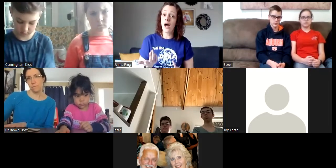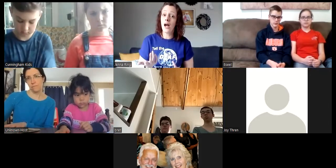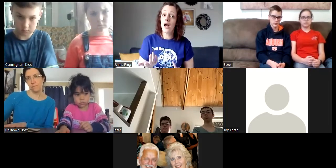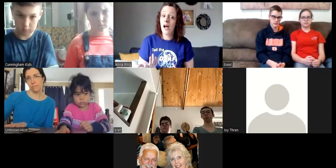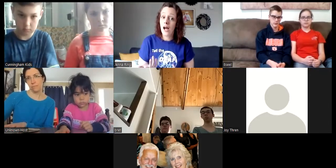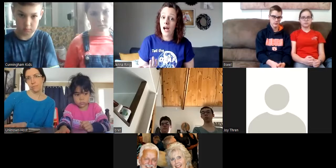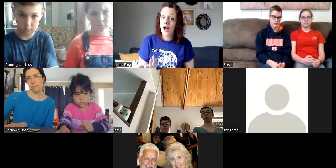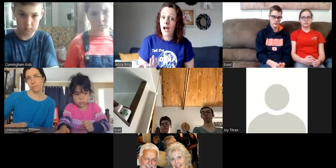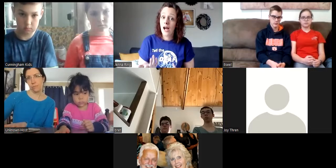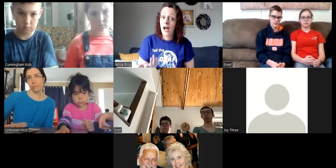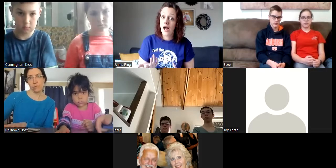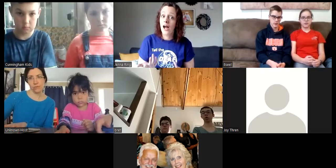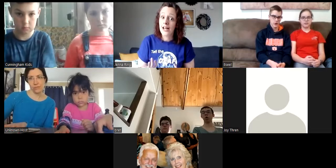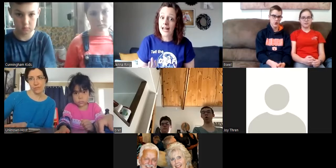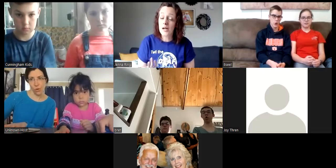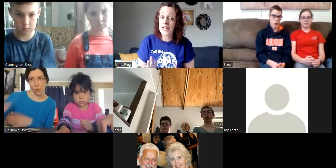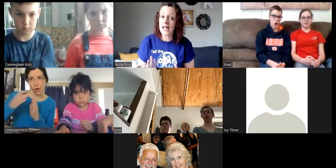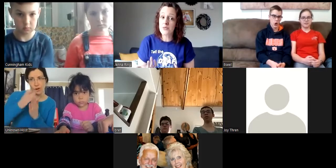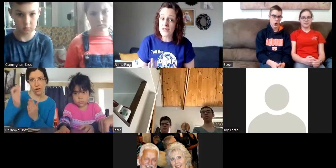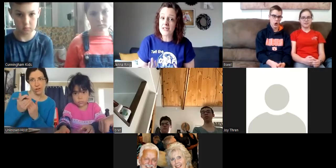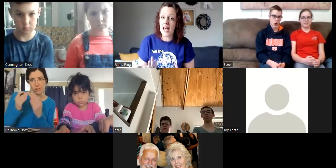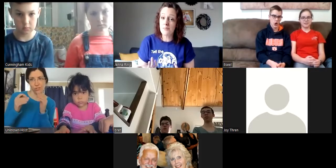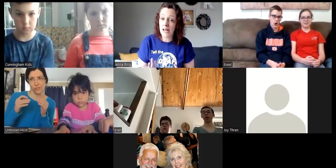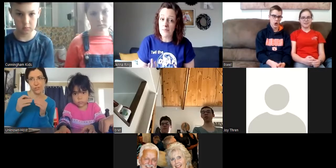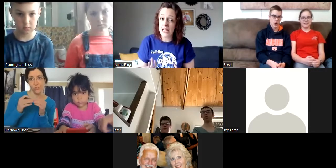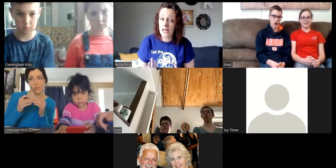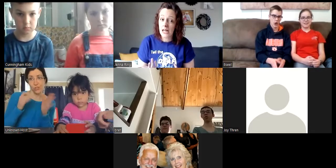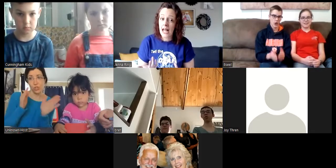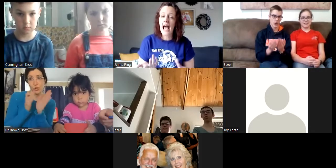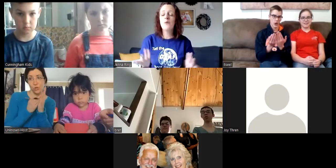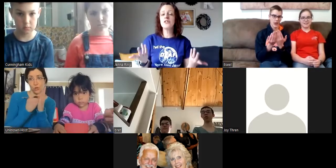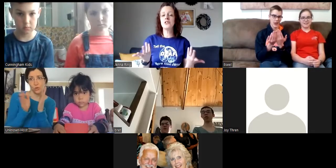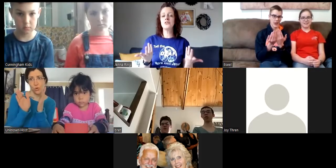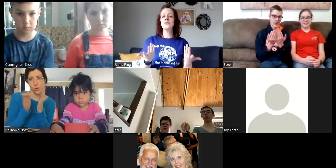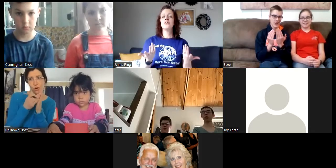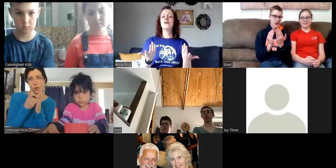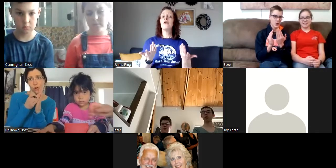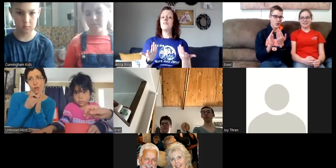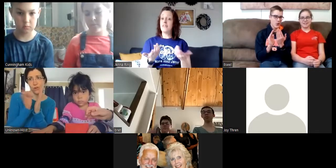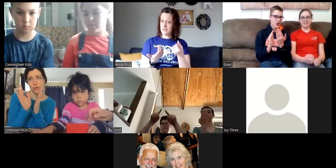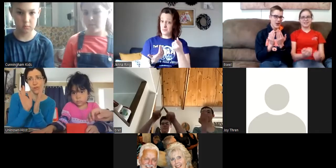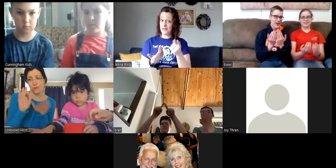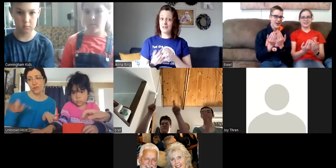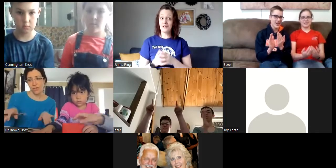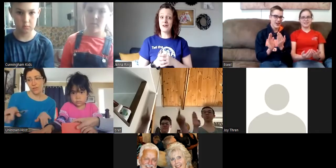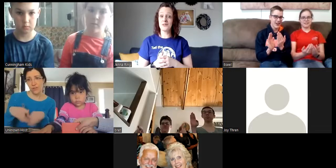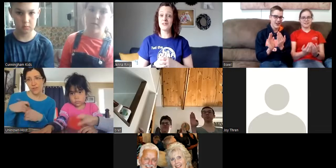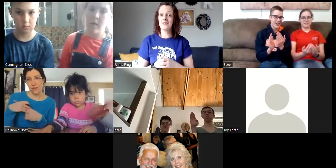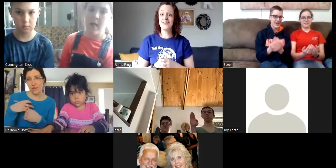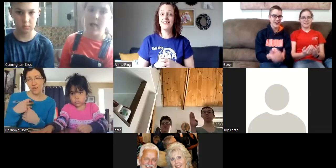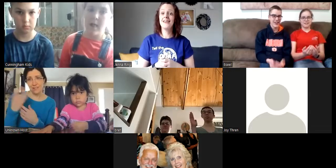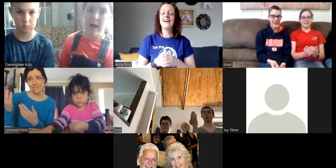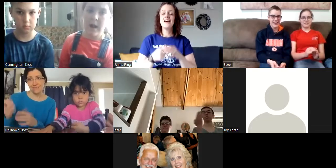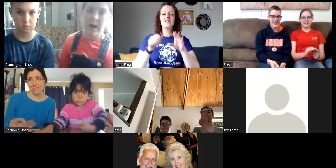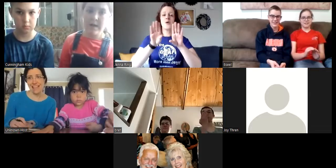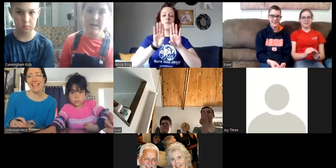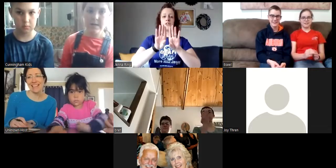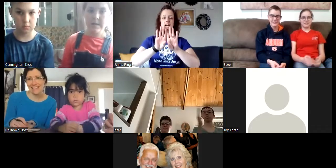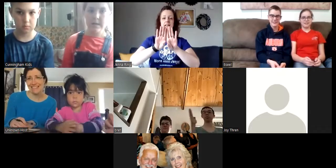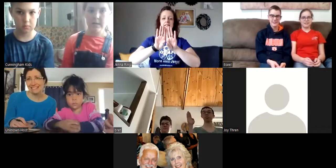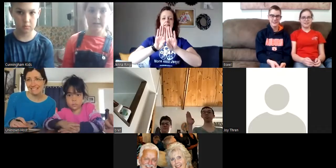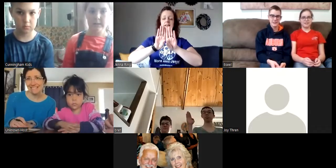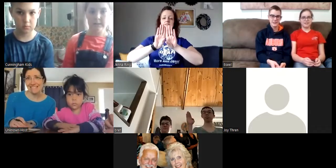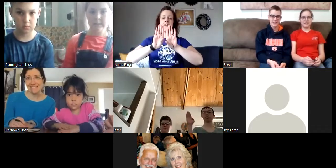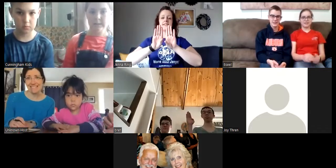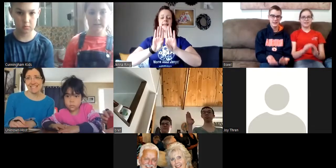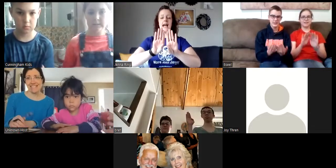through the, can anybody guess what the sign might be? How would you? That's pretty close. So put